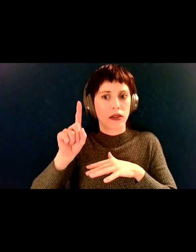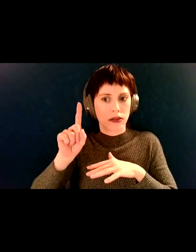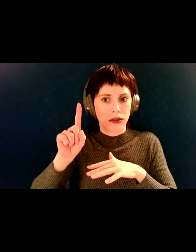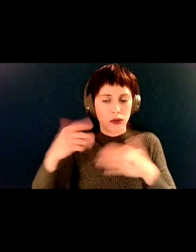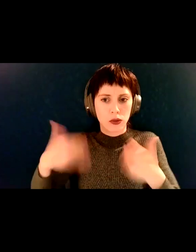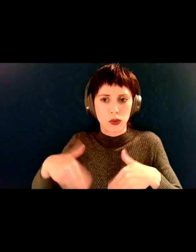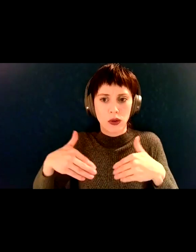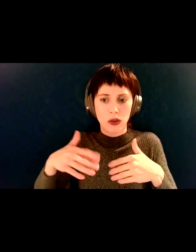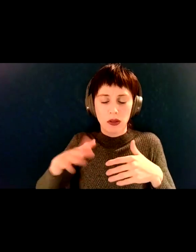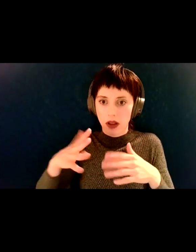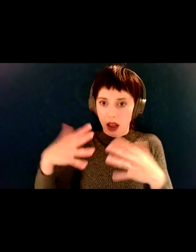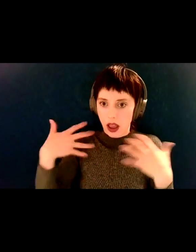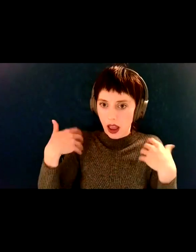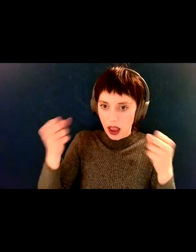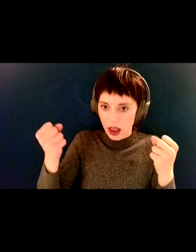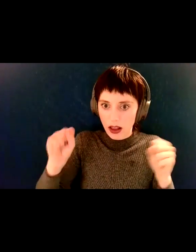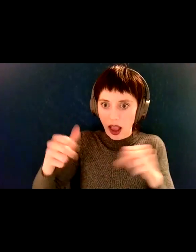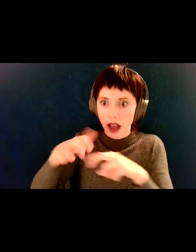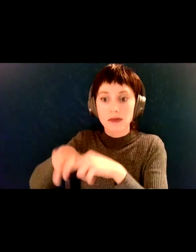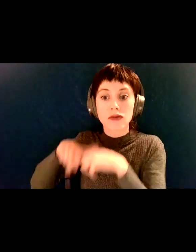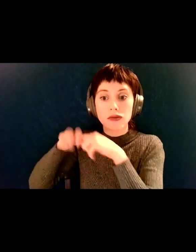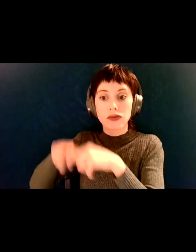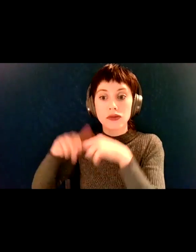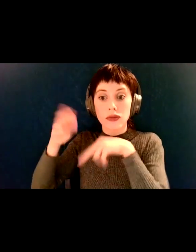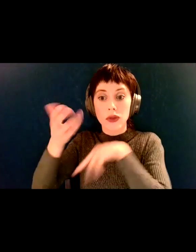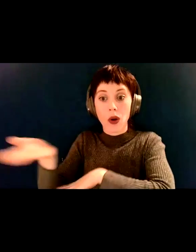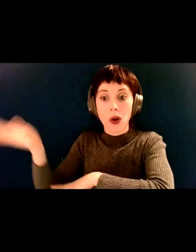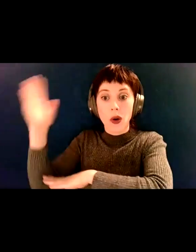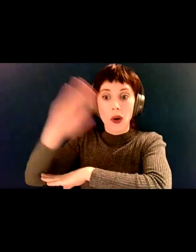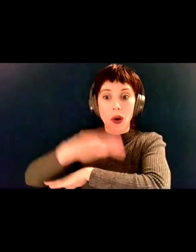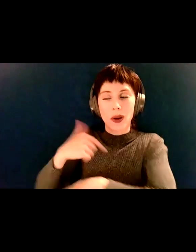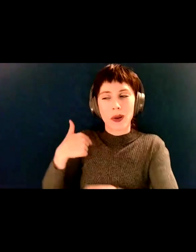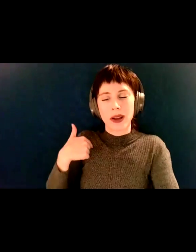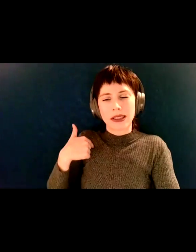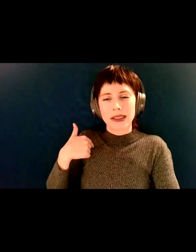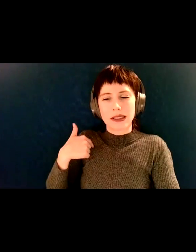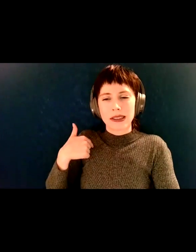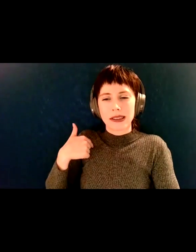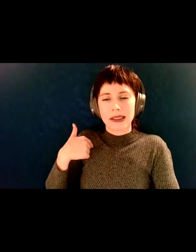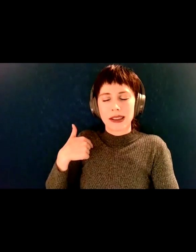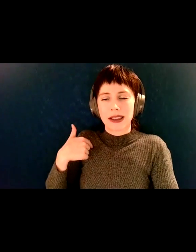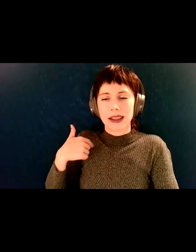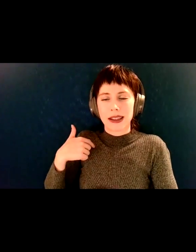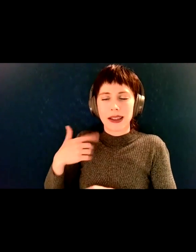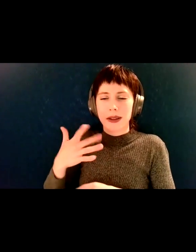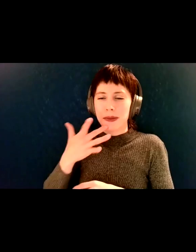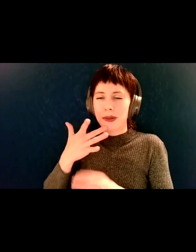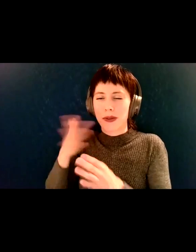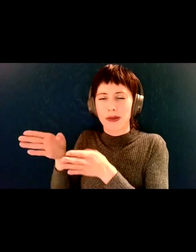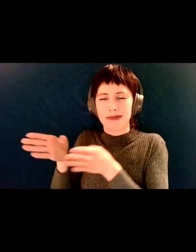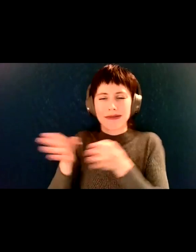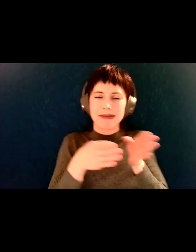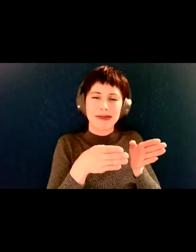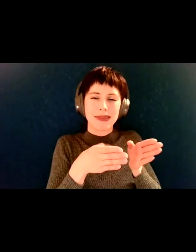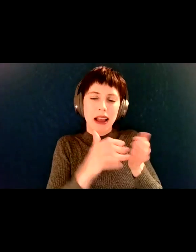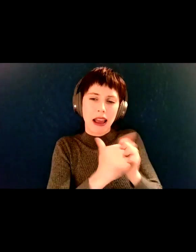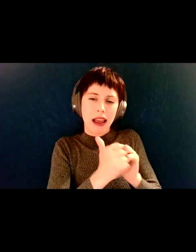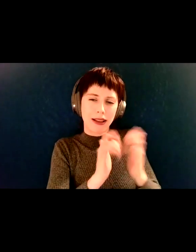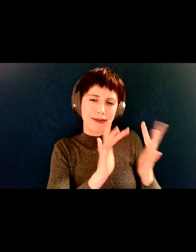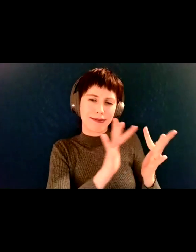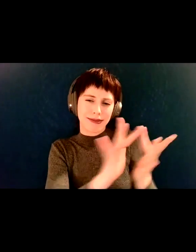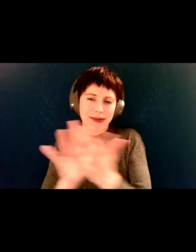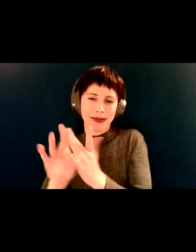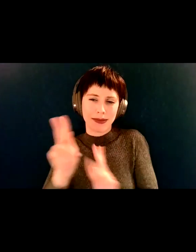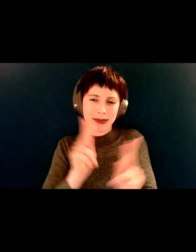go and sit all day in a room. That's, so, we really wanted to do something different where we were able to reach people and where they were at